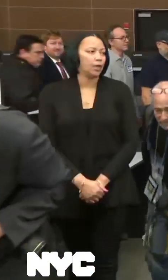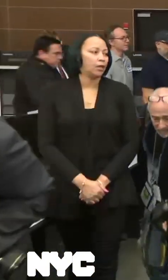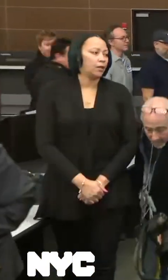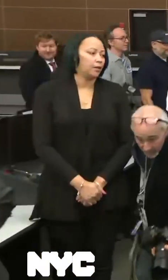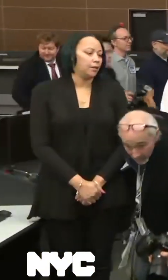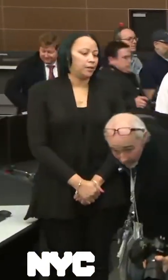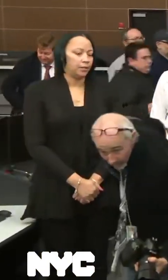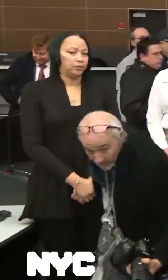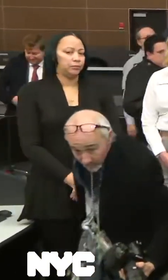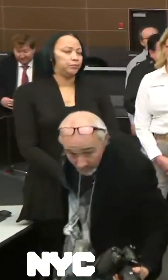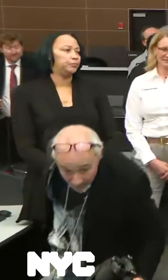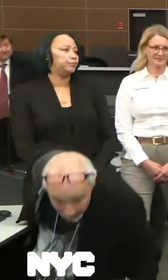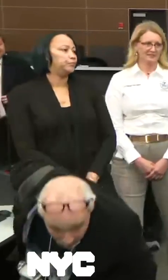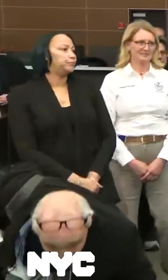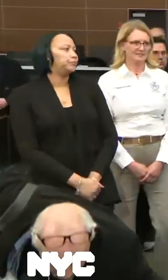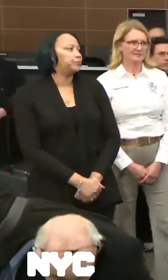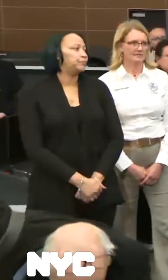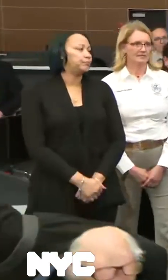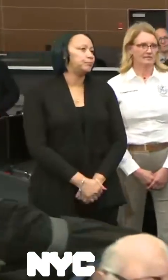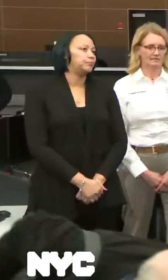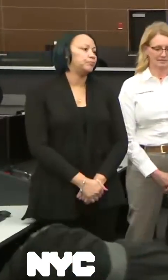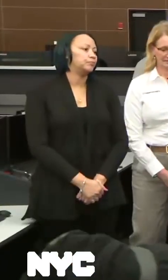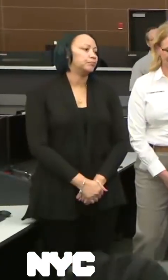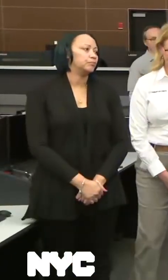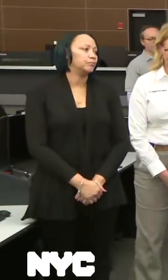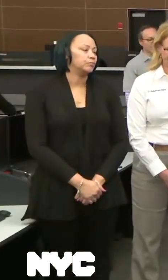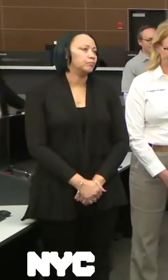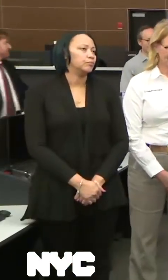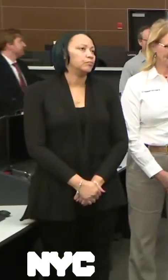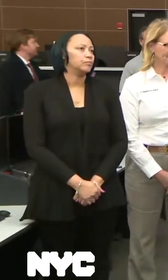Thank you. Come on up, guys.